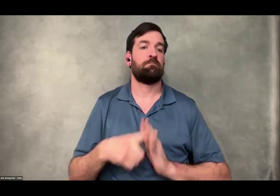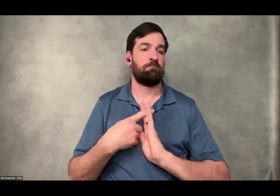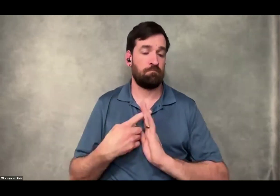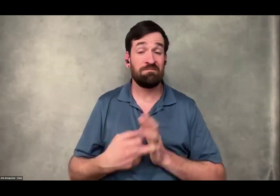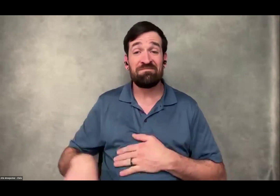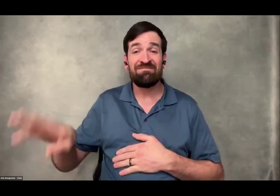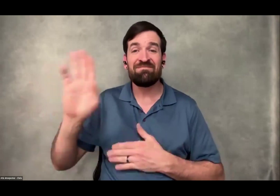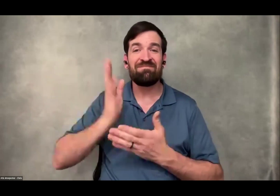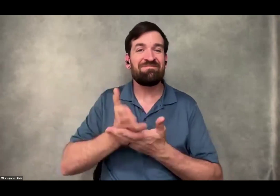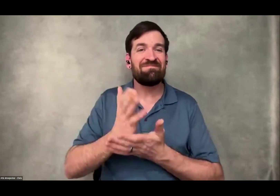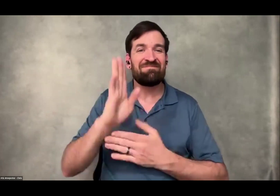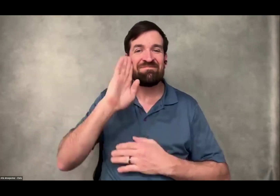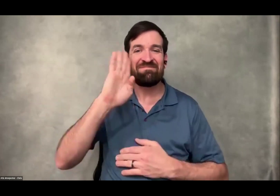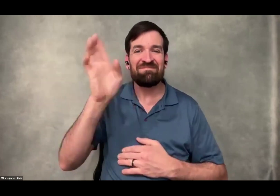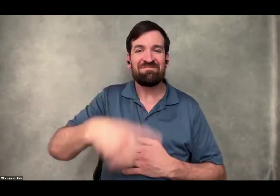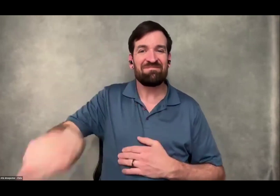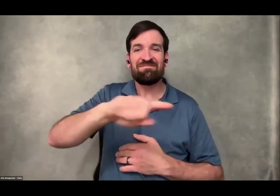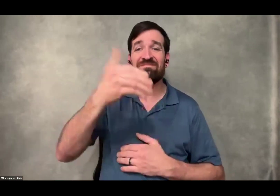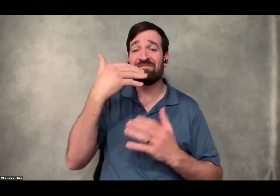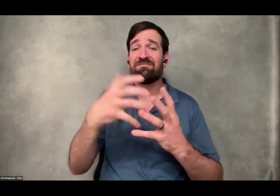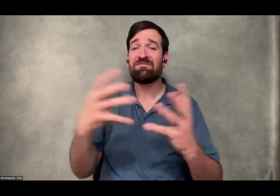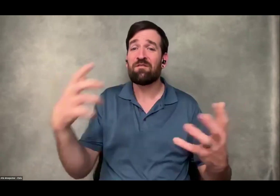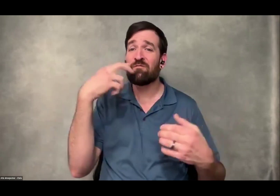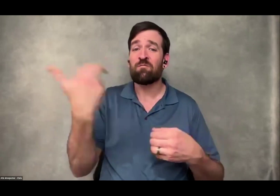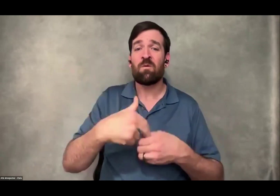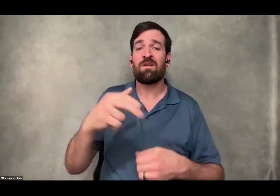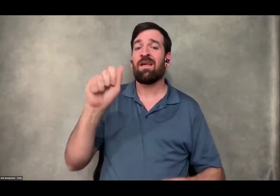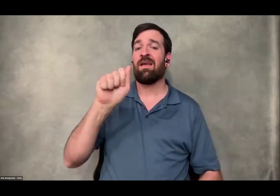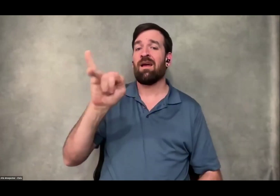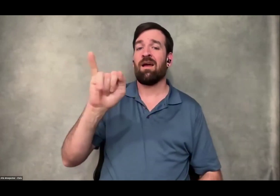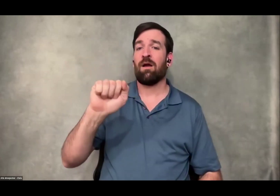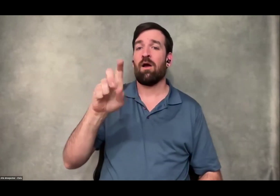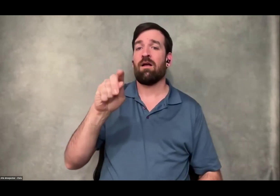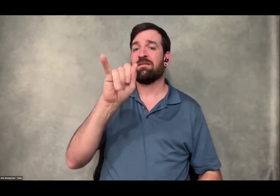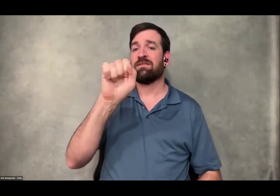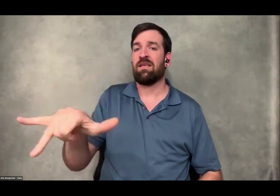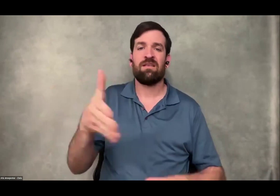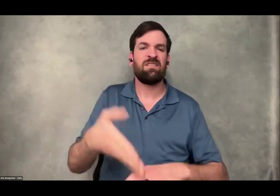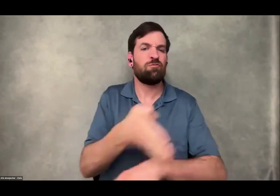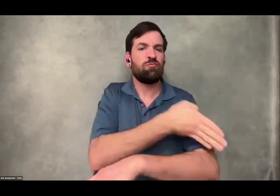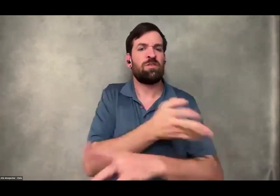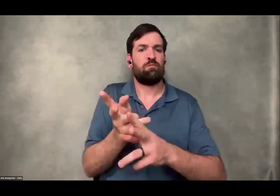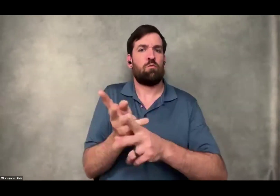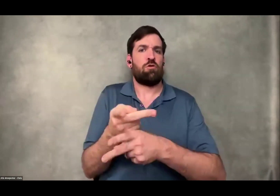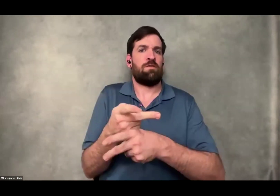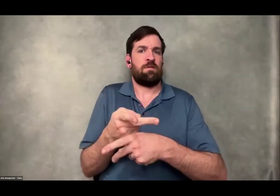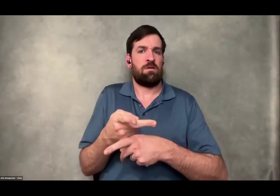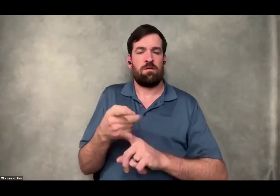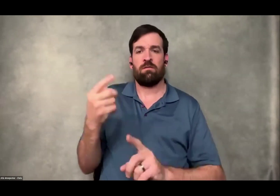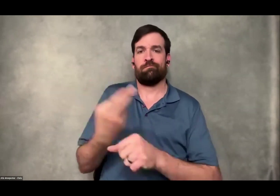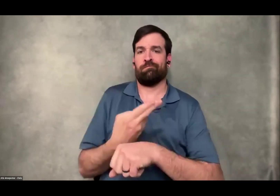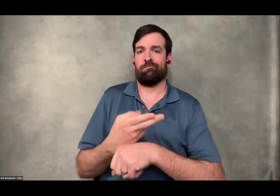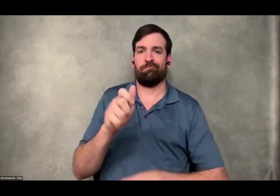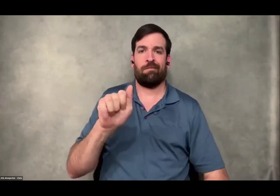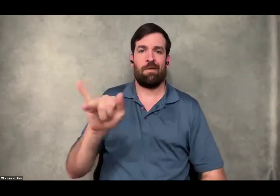All right. Hello, everyone. Thank you for joining us for AI Odyssey, Increasing Productivity with AI. This